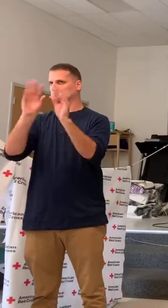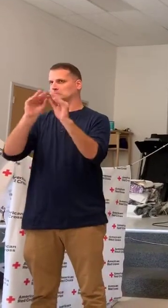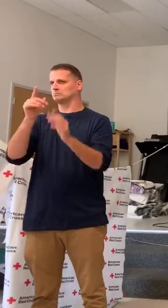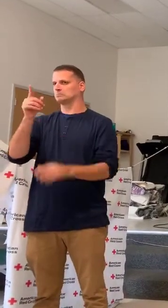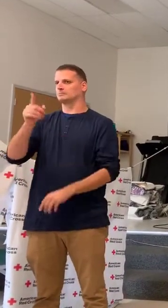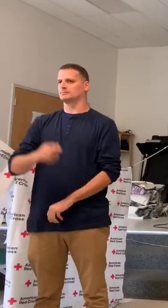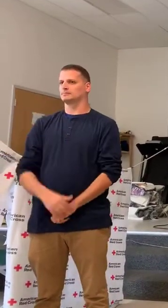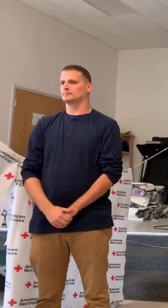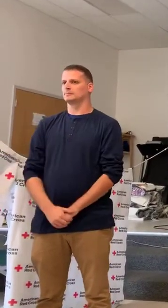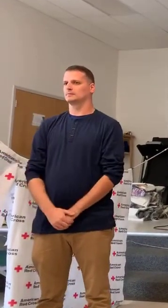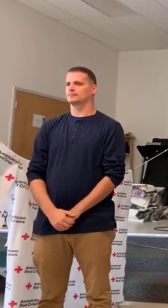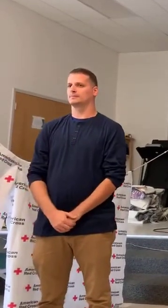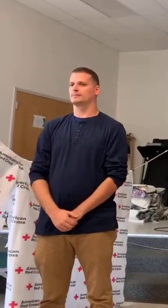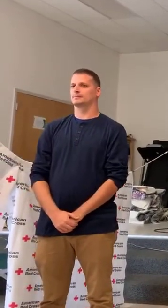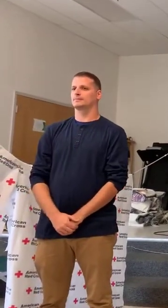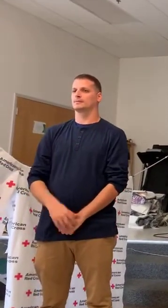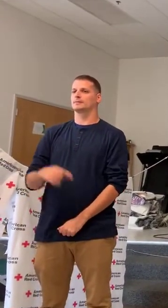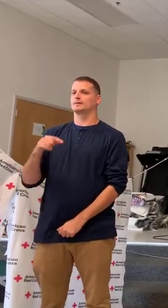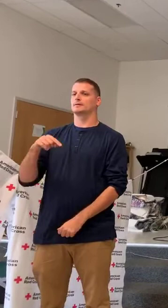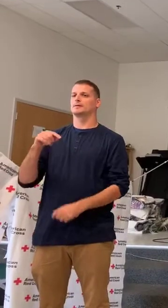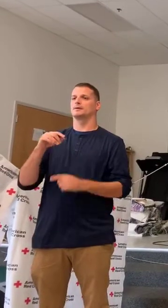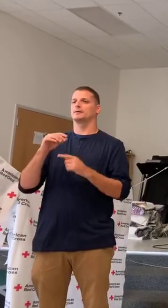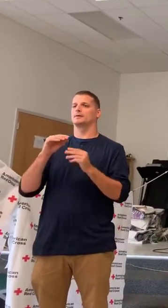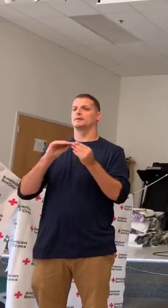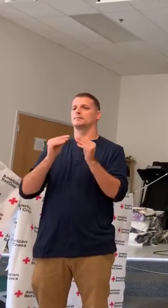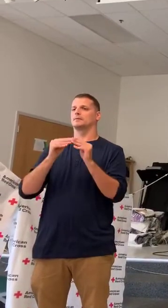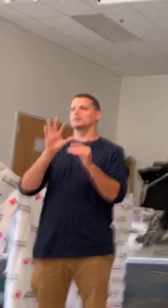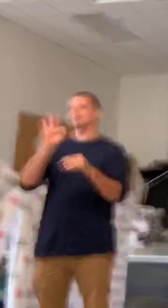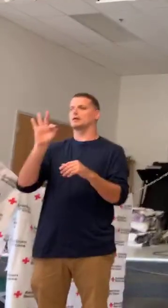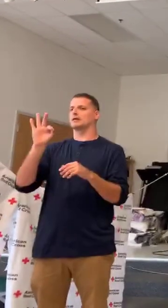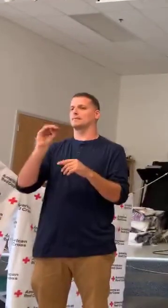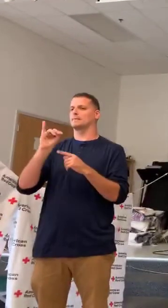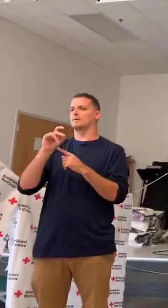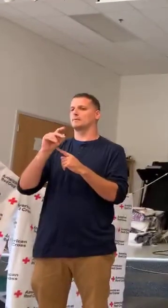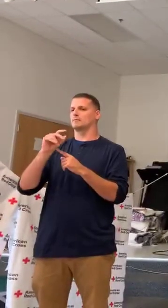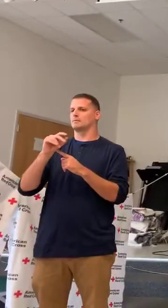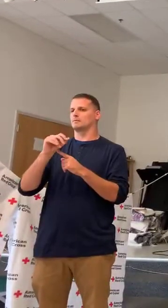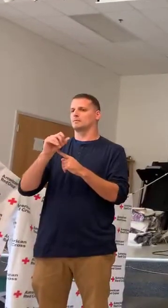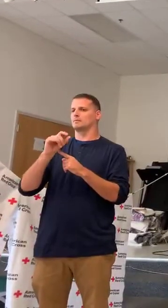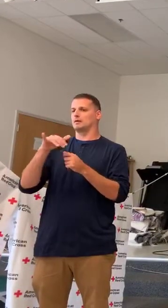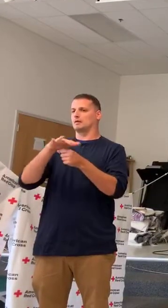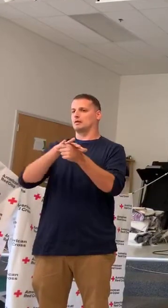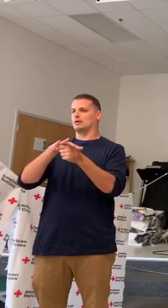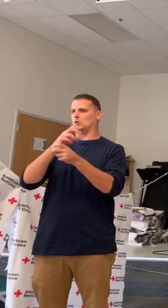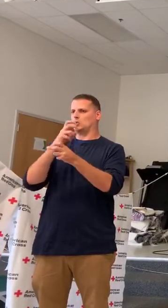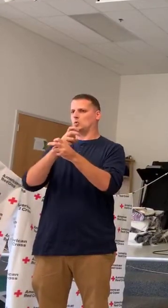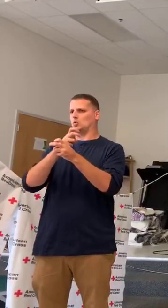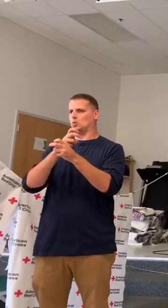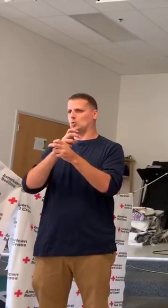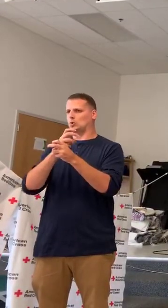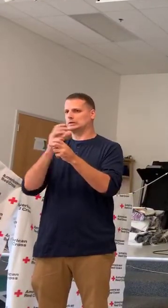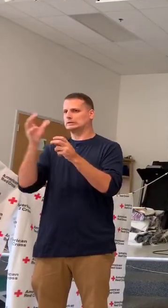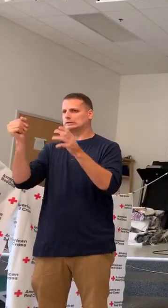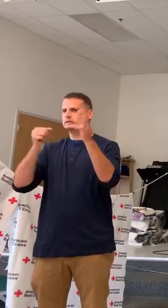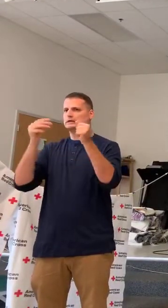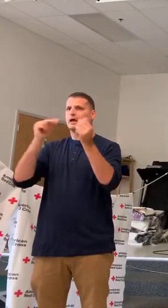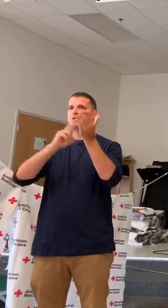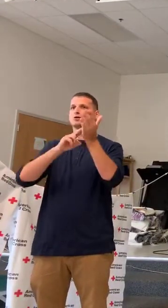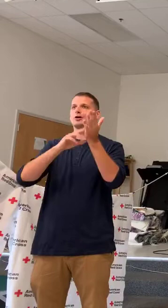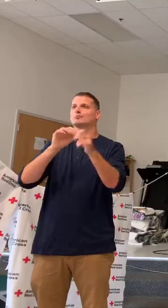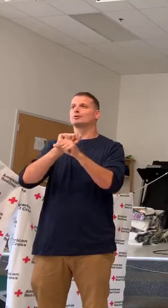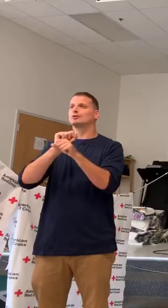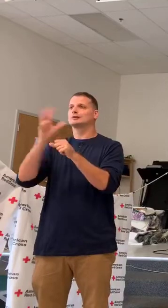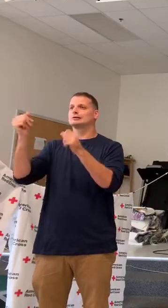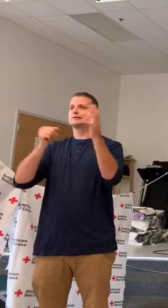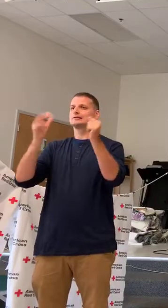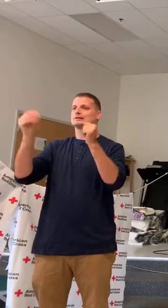marker 99 here at the Talkeetna Turn. It's hard to get contractors and at a regular time of year, let alone when there's structure loss. So